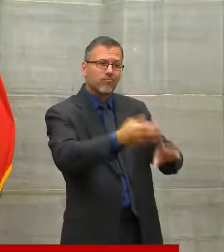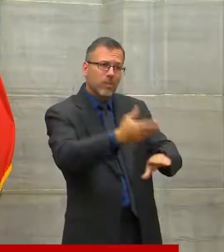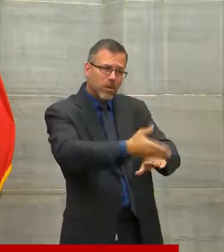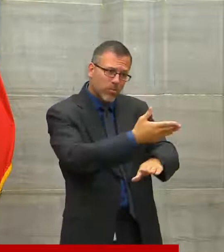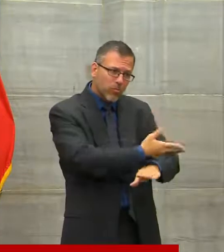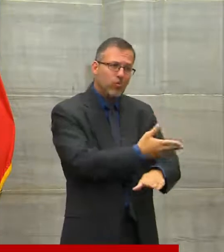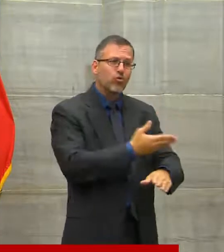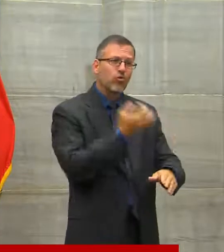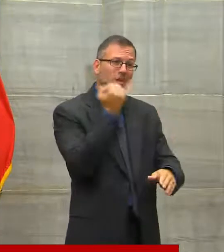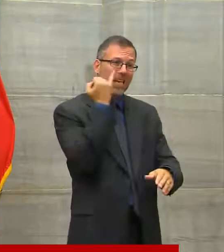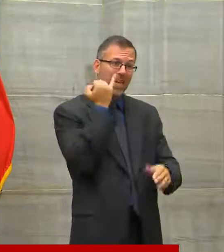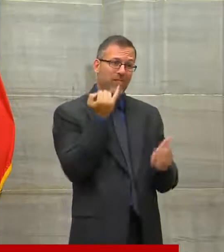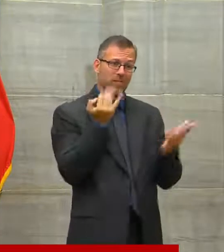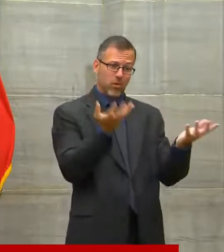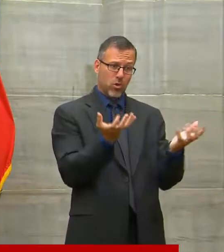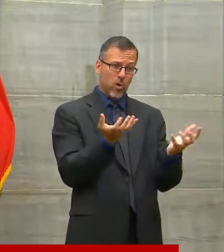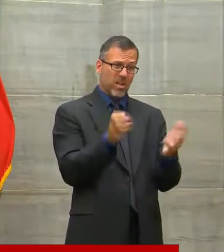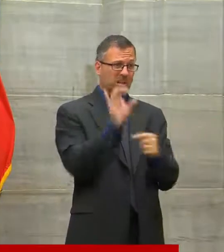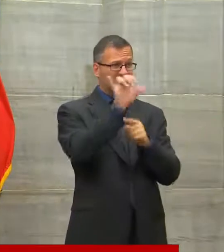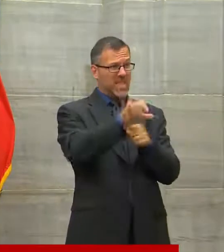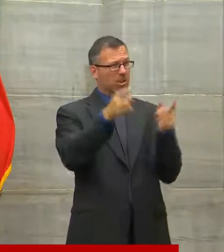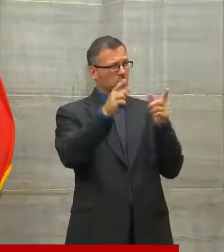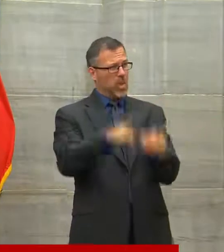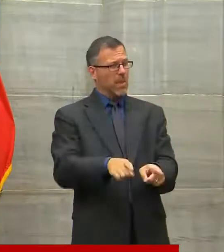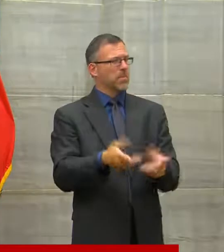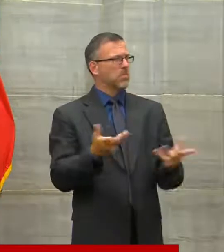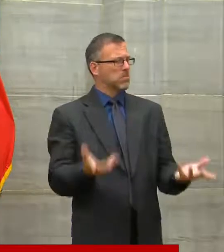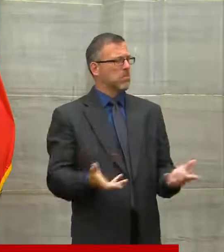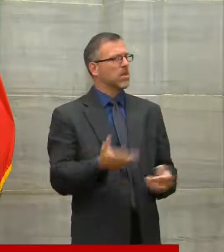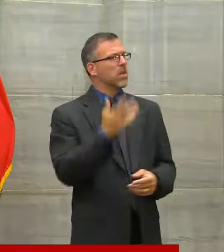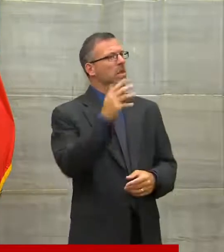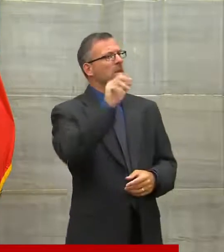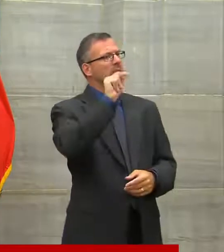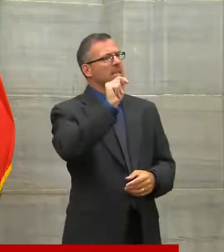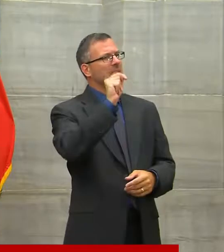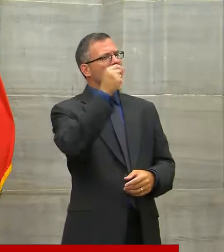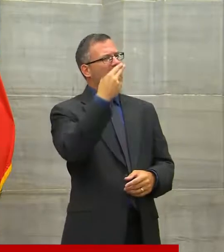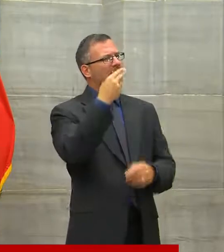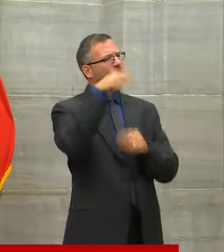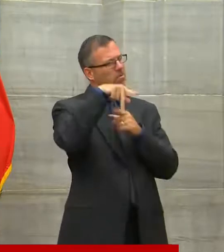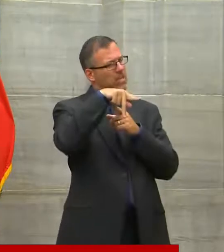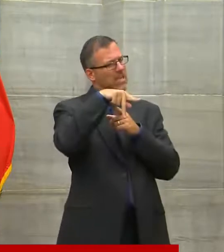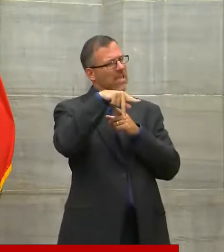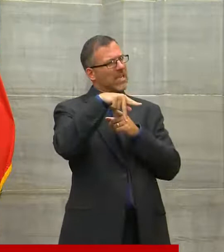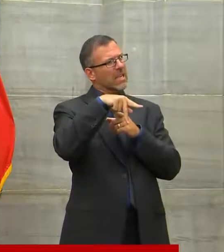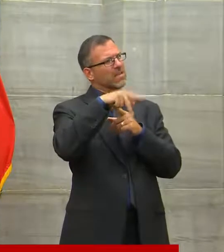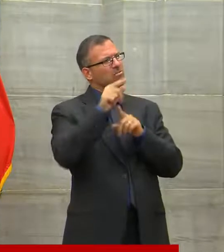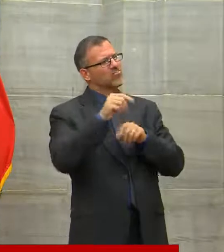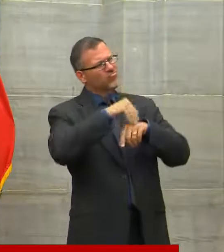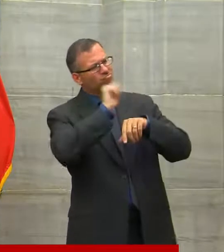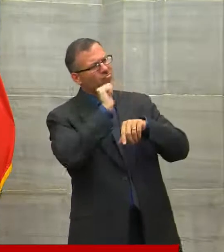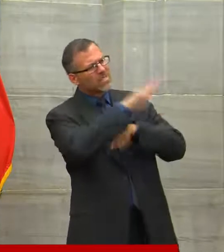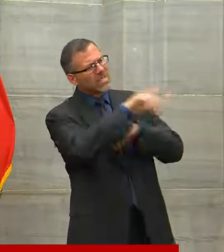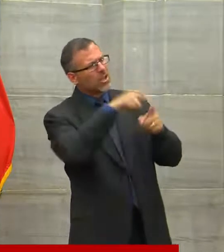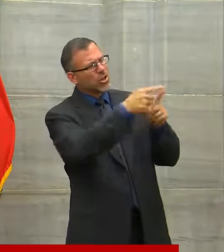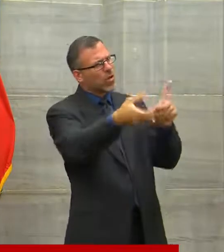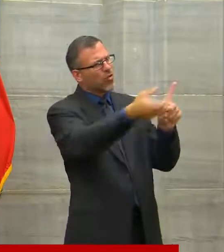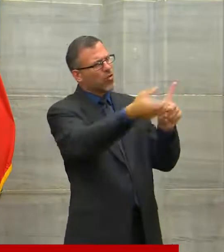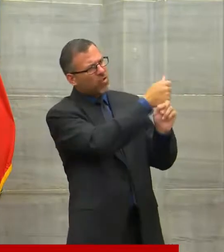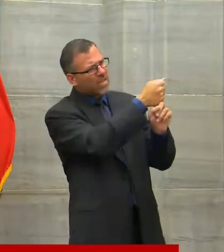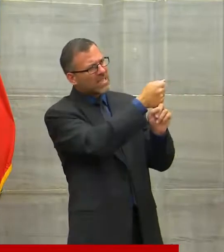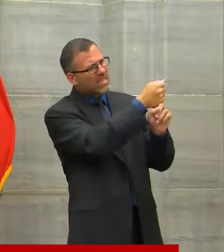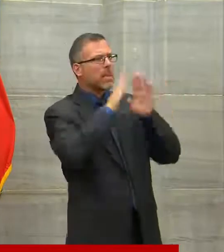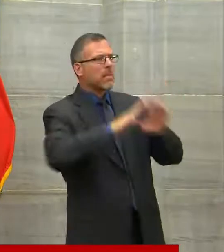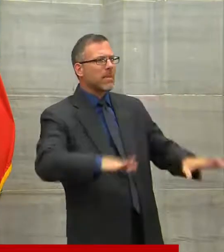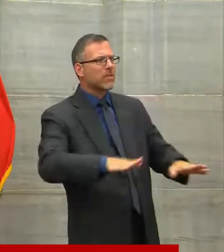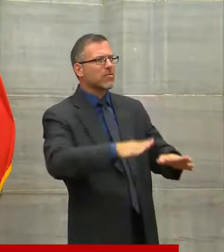police and the public, why have DHP go arrest what they say? Well, we need to be clear. When